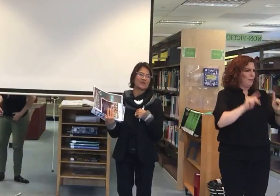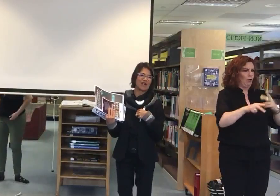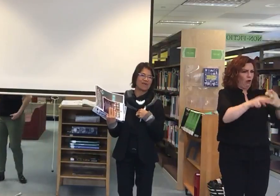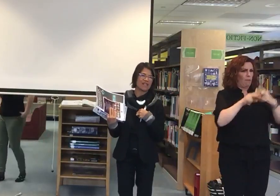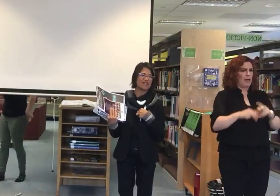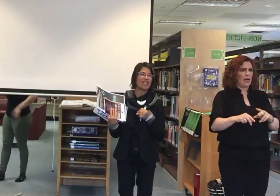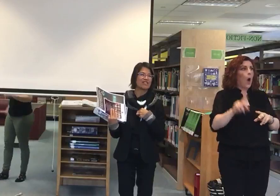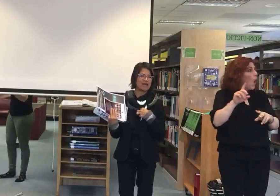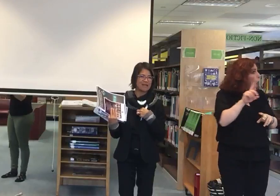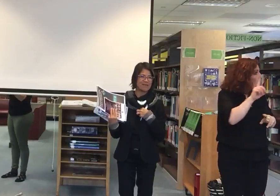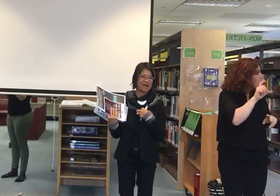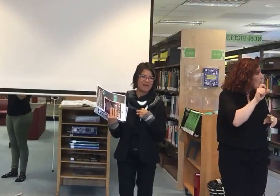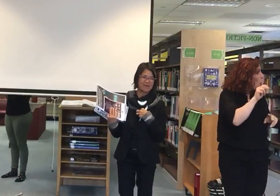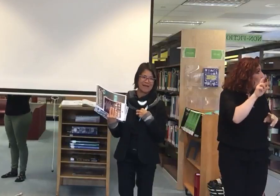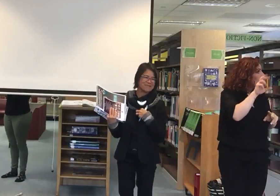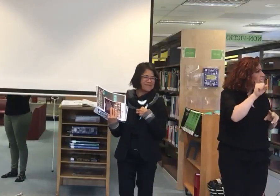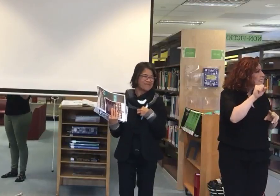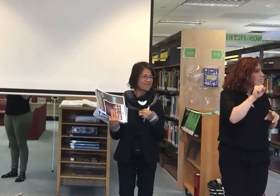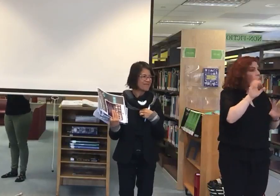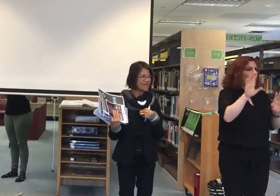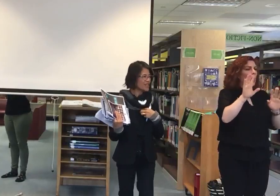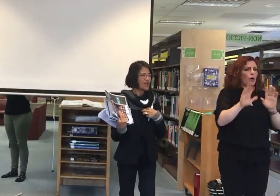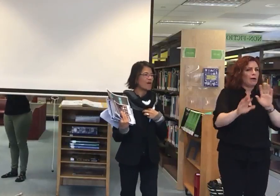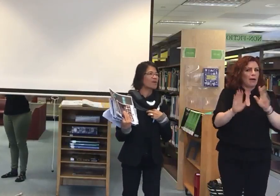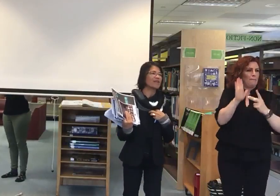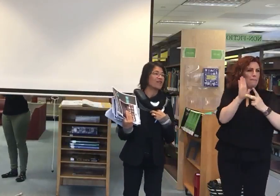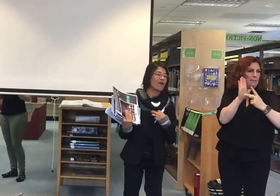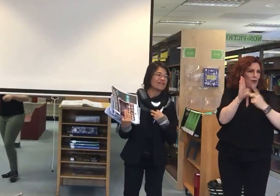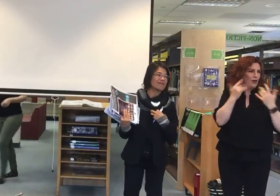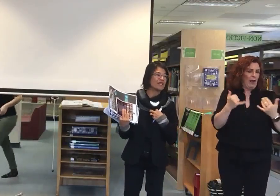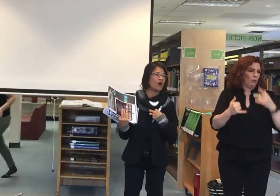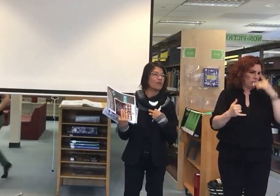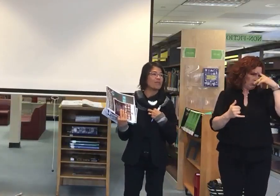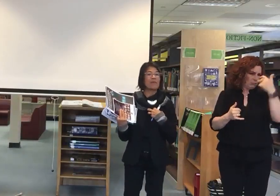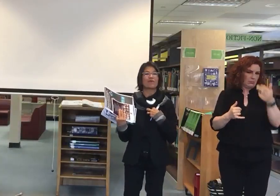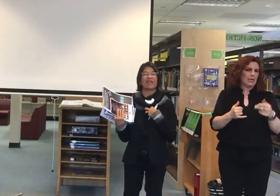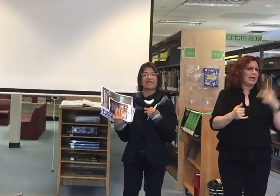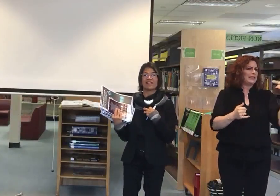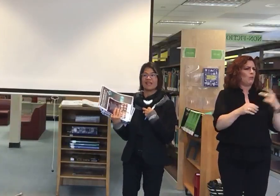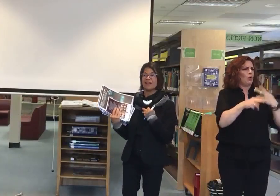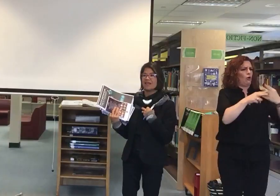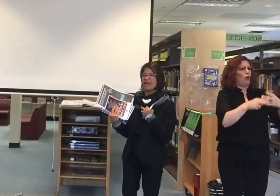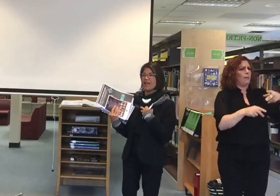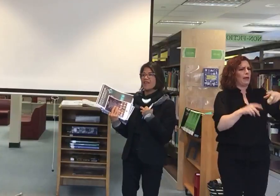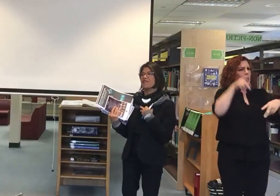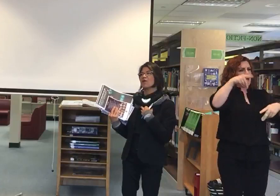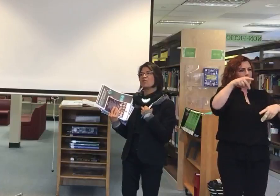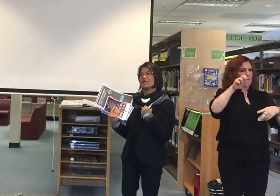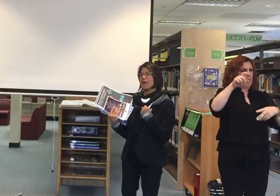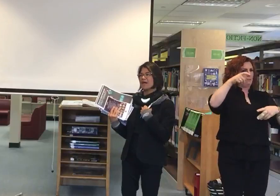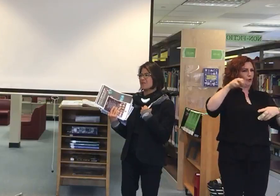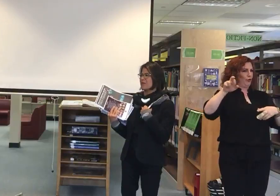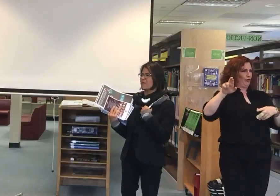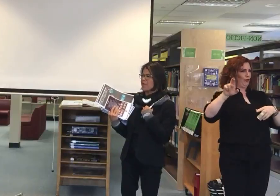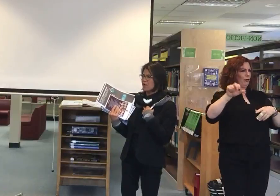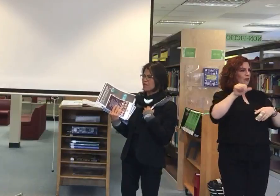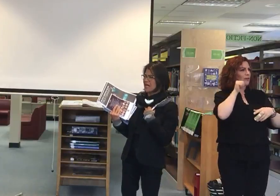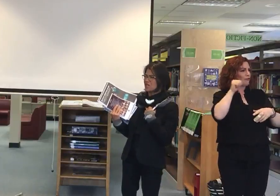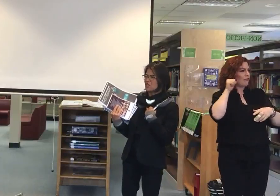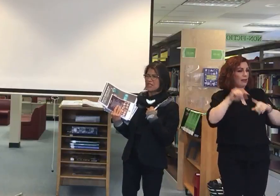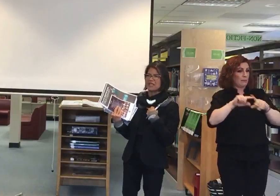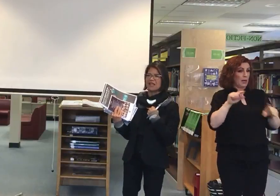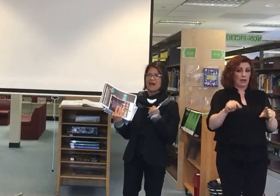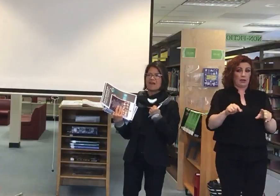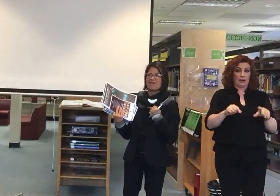then they feel so terrible that I've changed my name to Piper, but call me whatever you want. Somebody called me Pepper the other day, and then they felt really badly, but Pepper